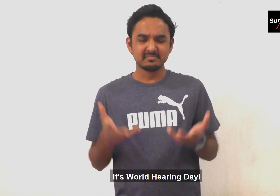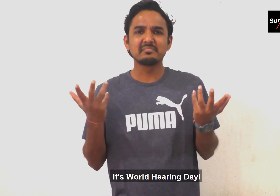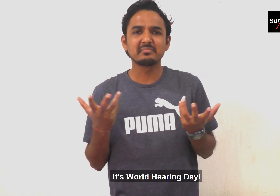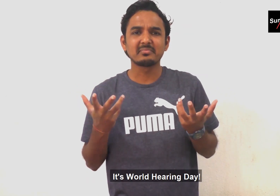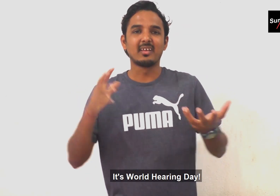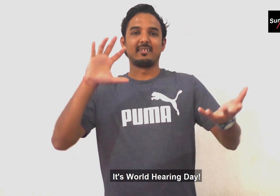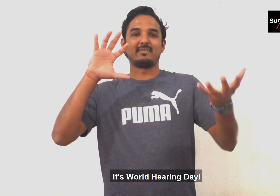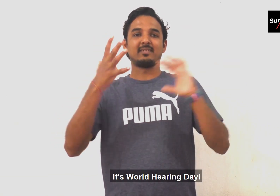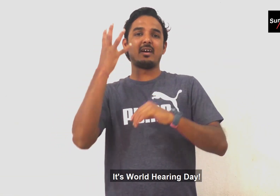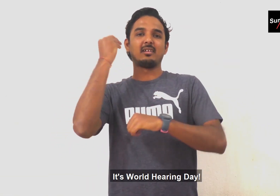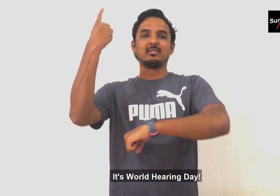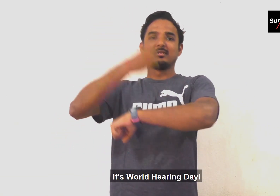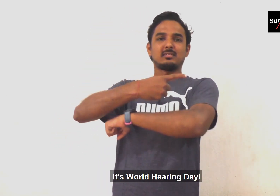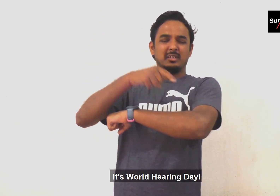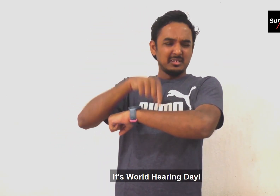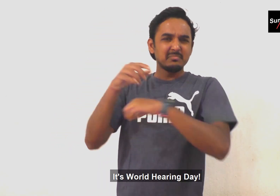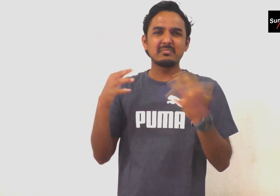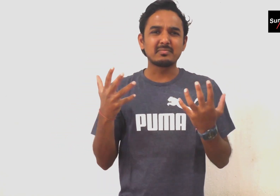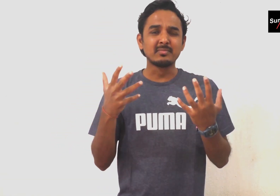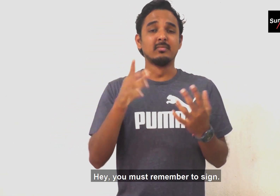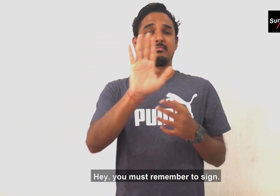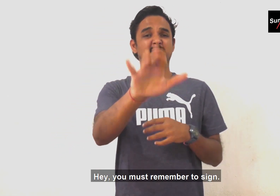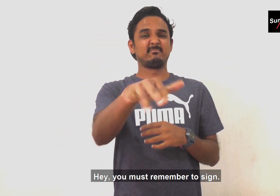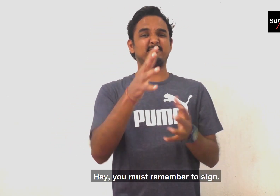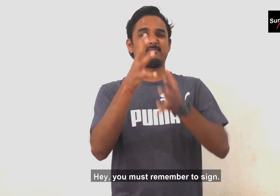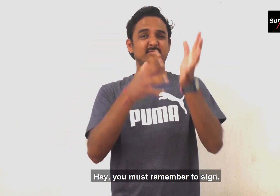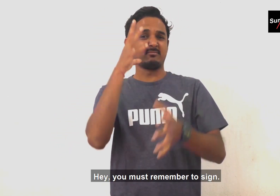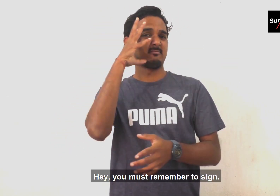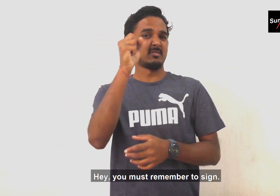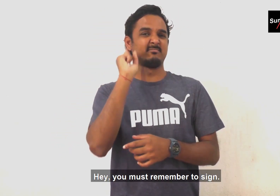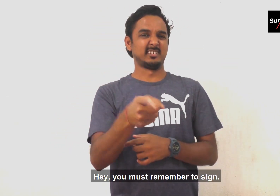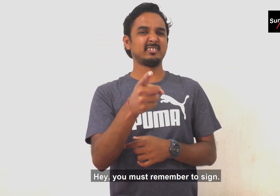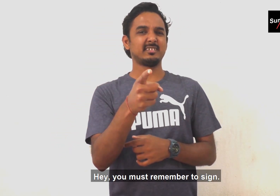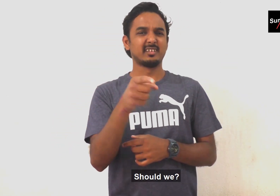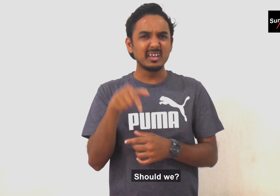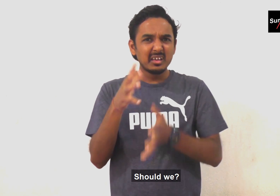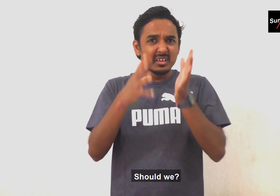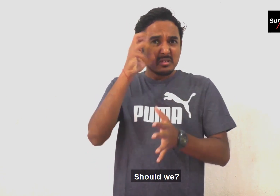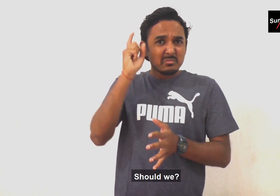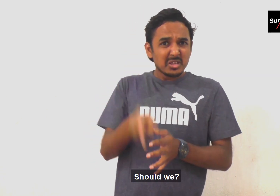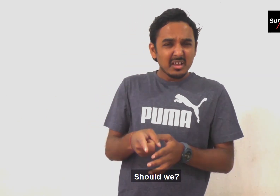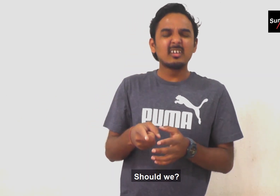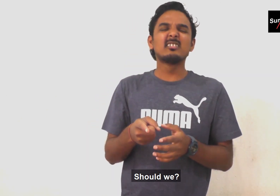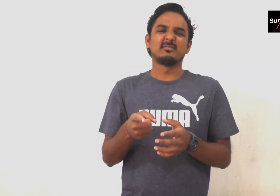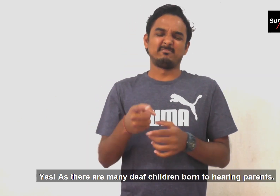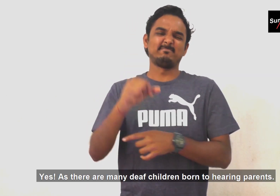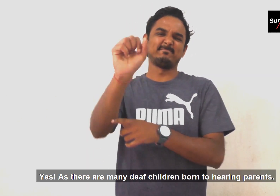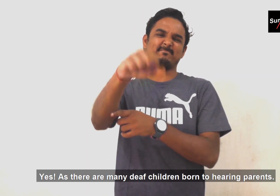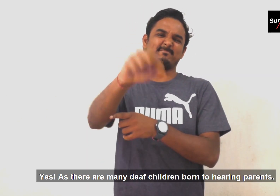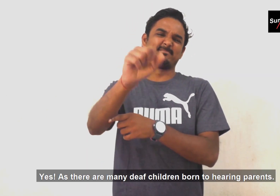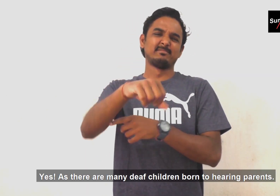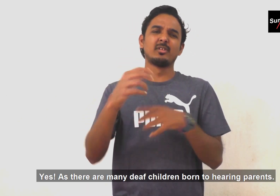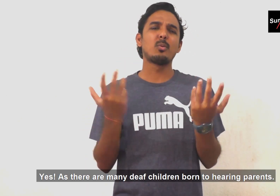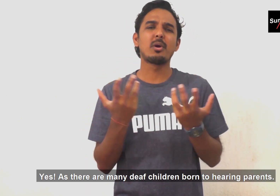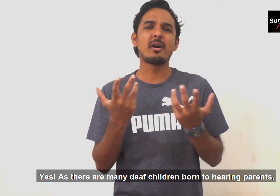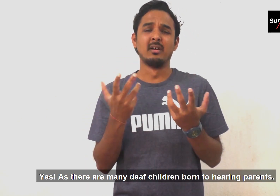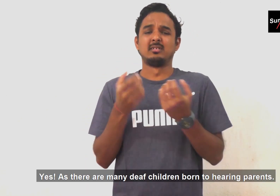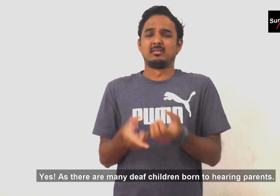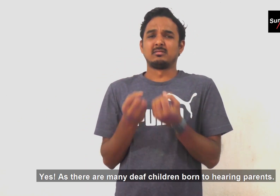It's world hearing day. Hey, you must remember to sign. Should we? Yes. As